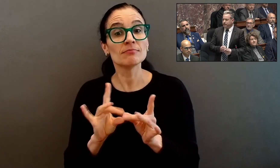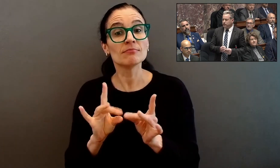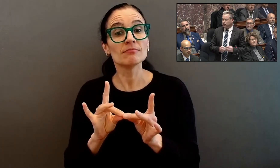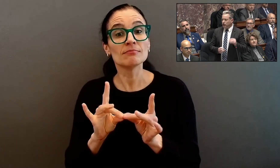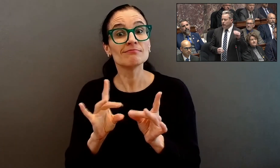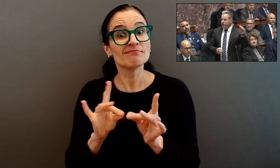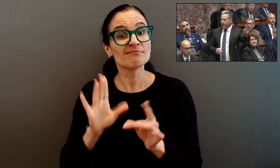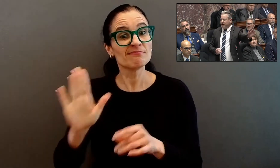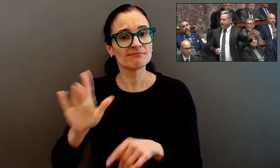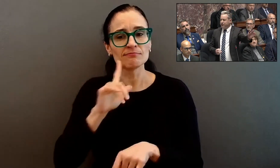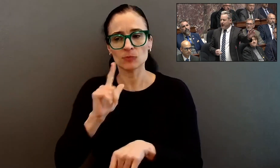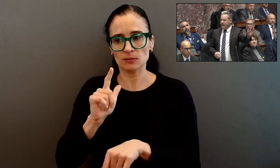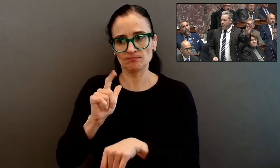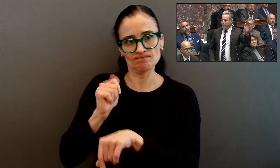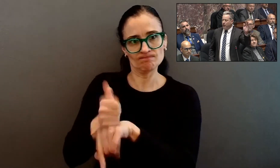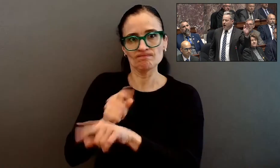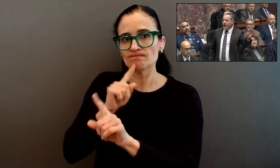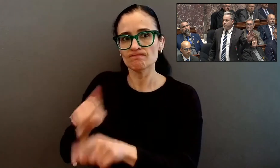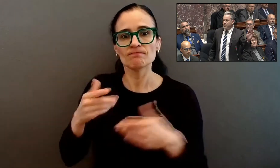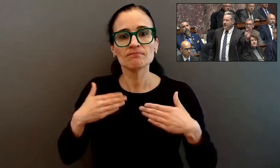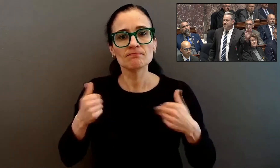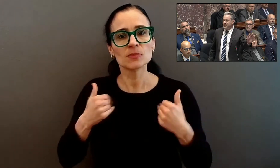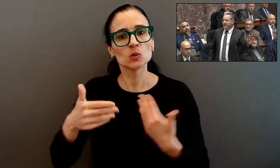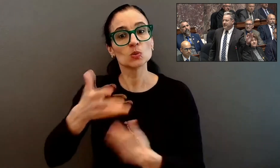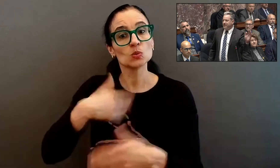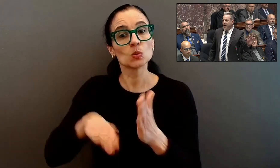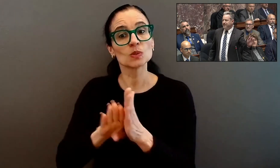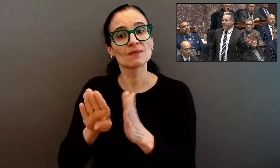mandate, for his friend for